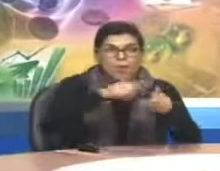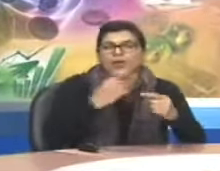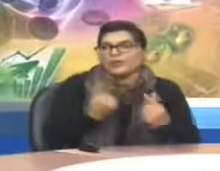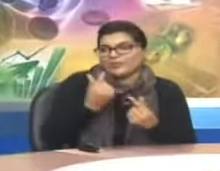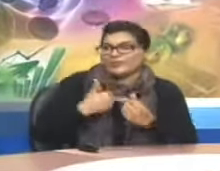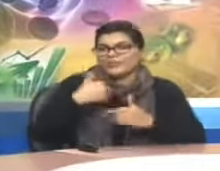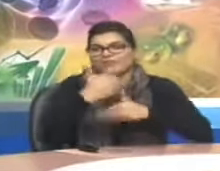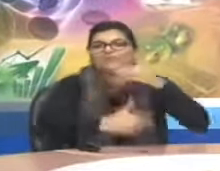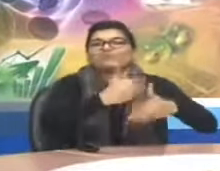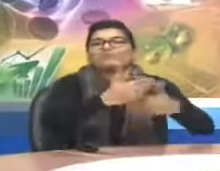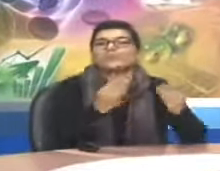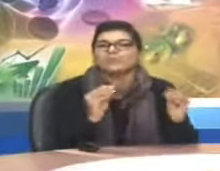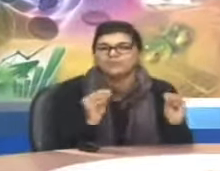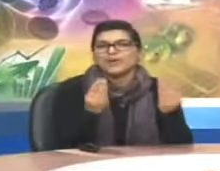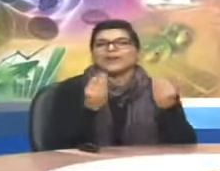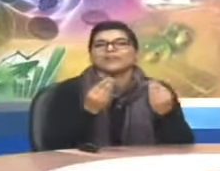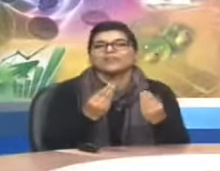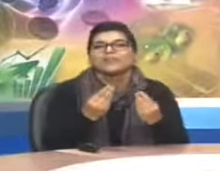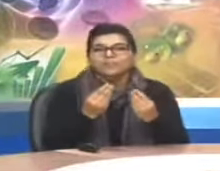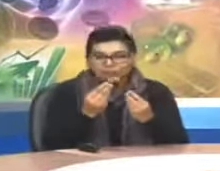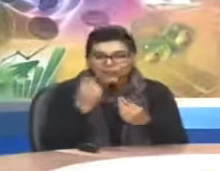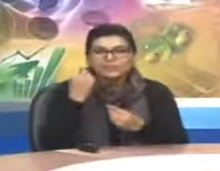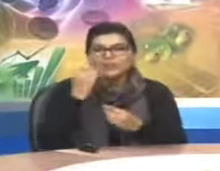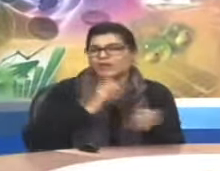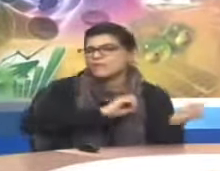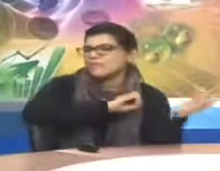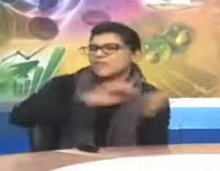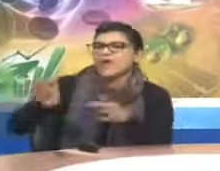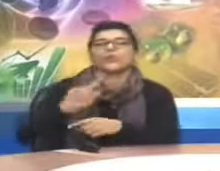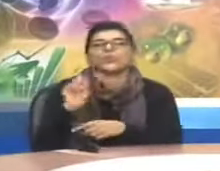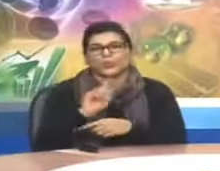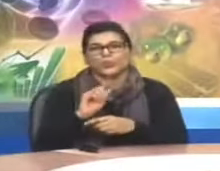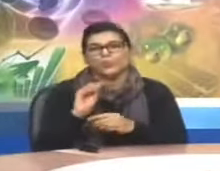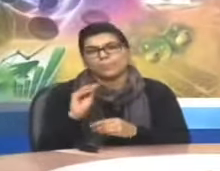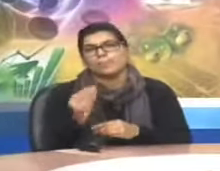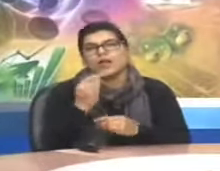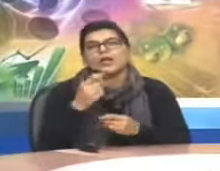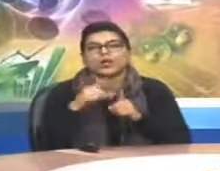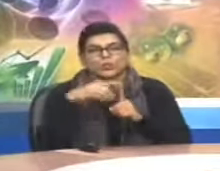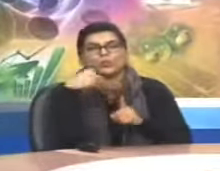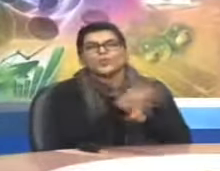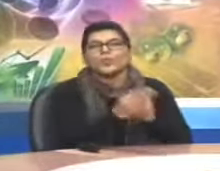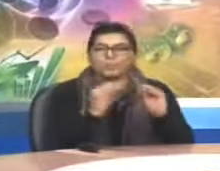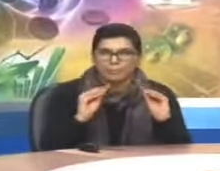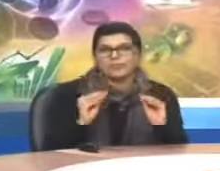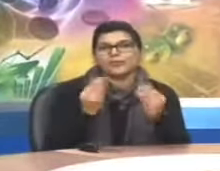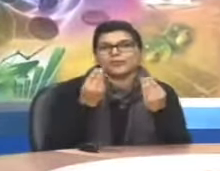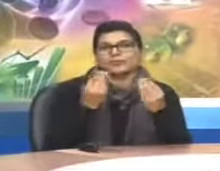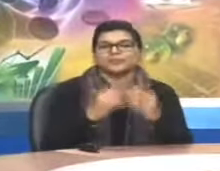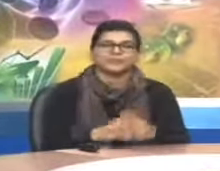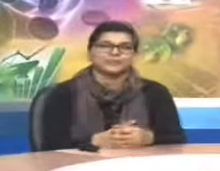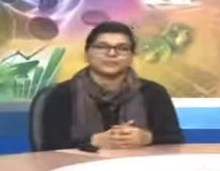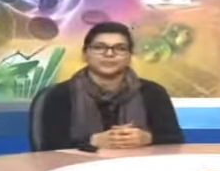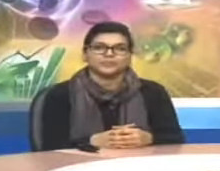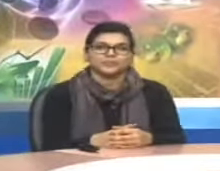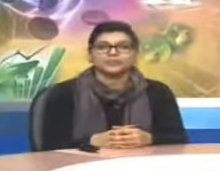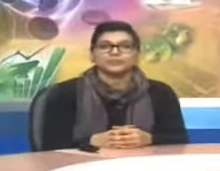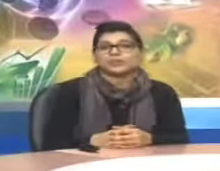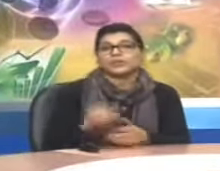the efficiency and we are capable of donating, so we should not throw these materials, we should donate